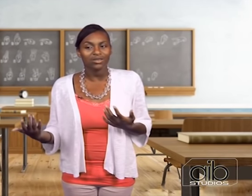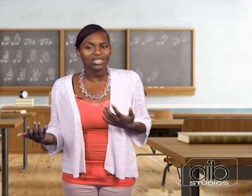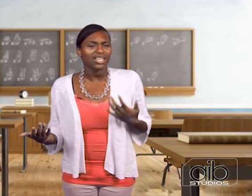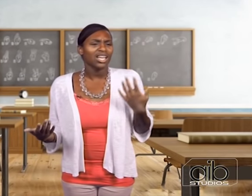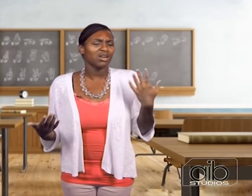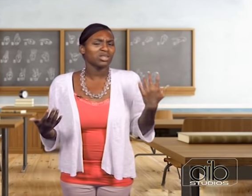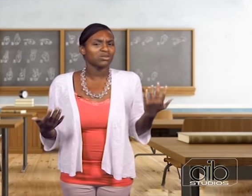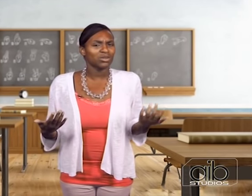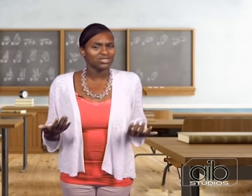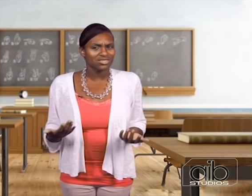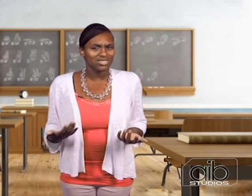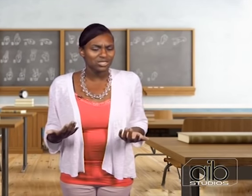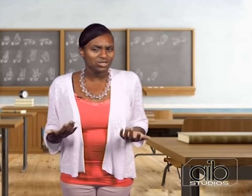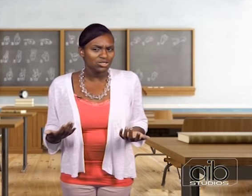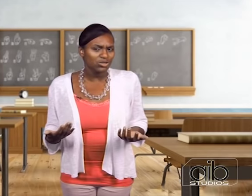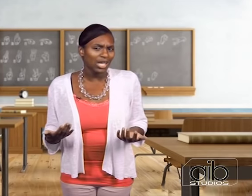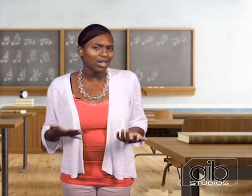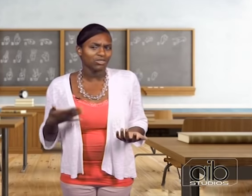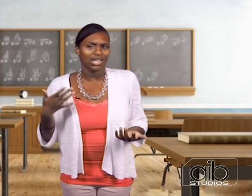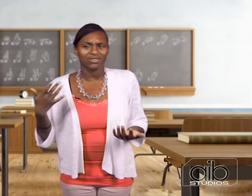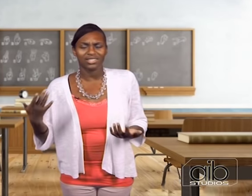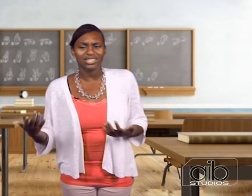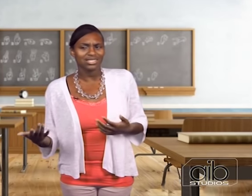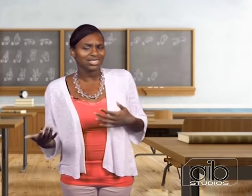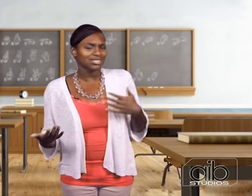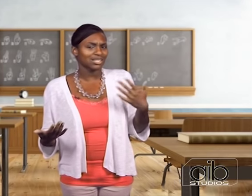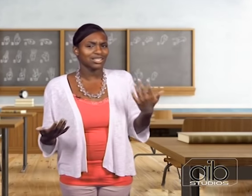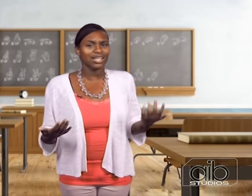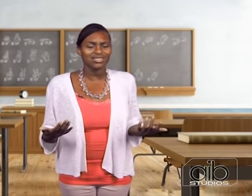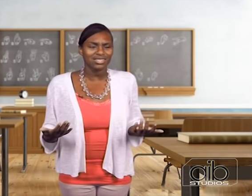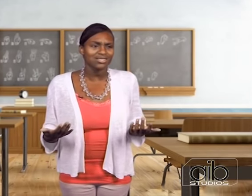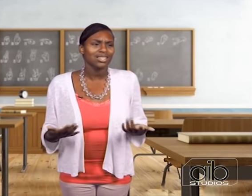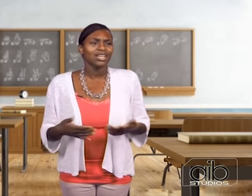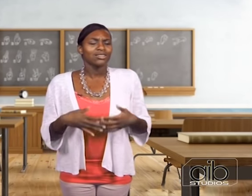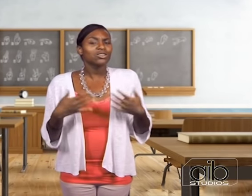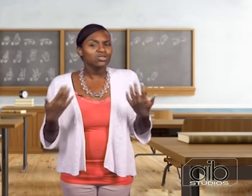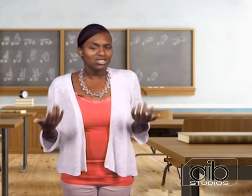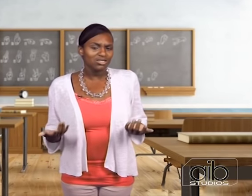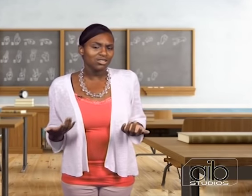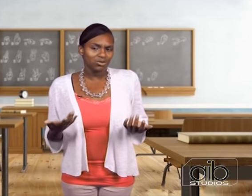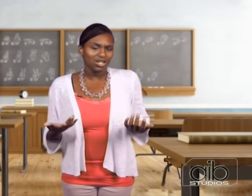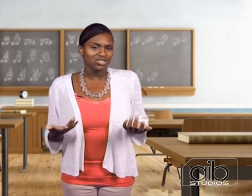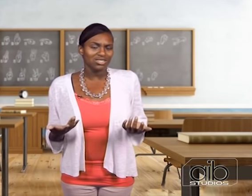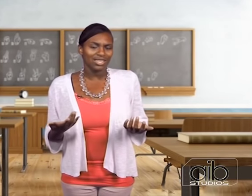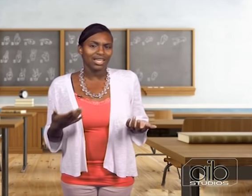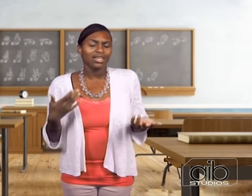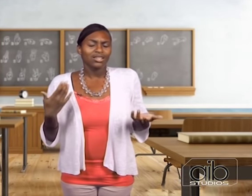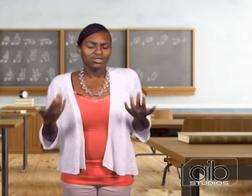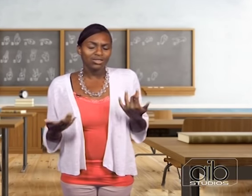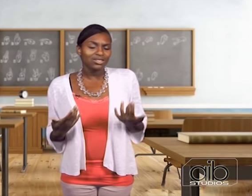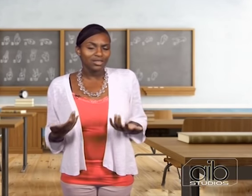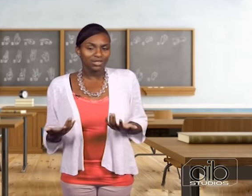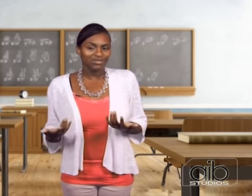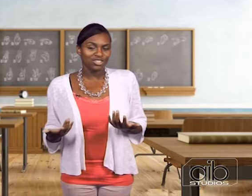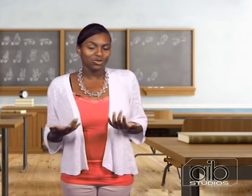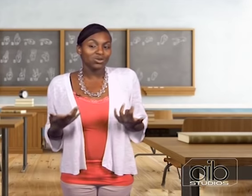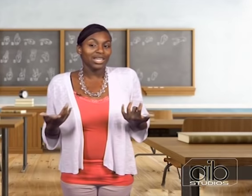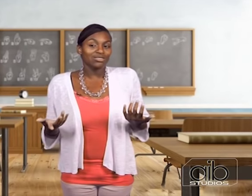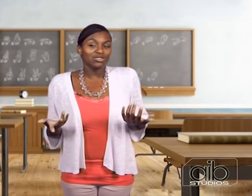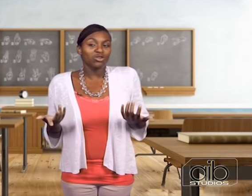hearing? How many brothers and sisters do you have? Do you have any nieces, any cousins? Those are just certain questions that certain deaf individuals would like to know